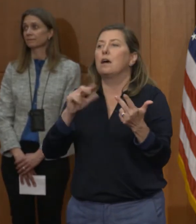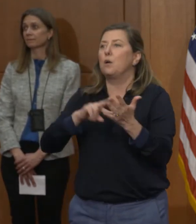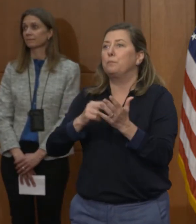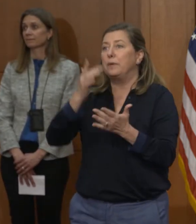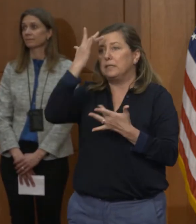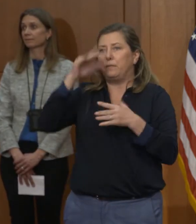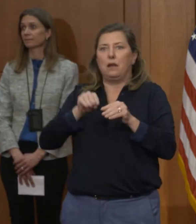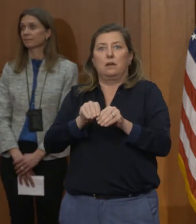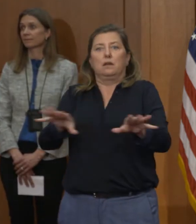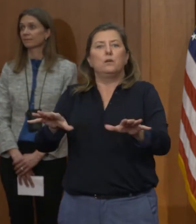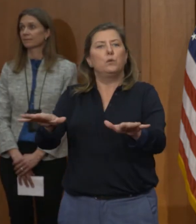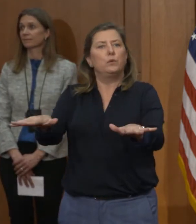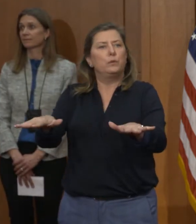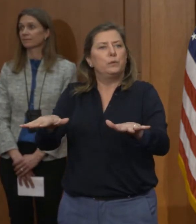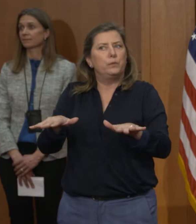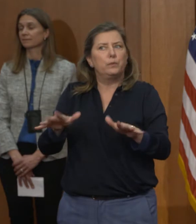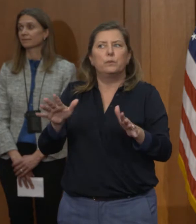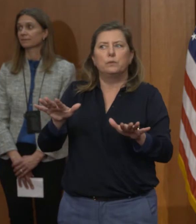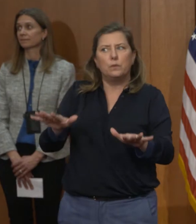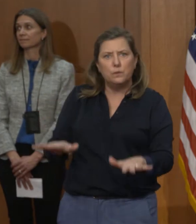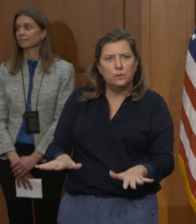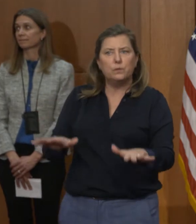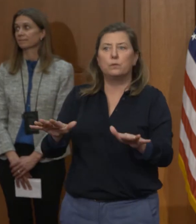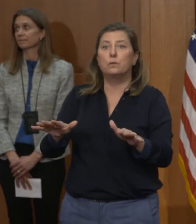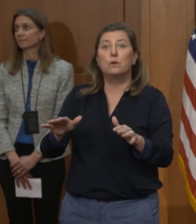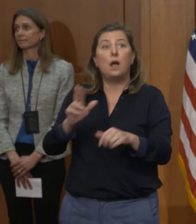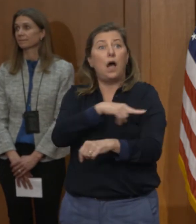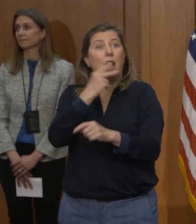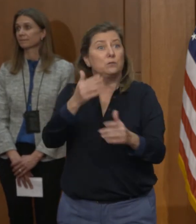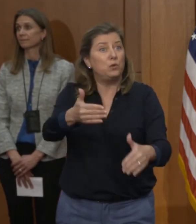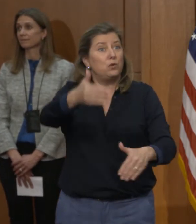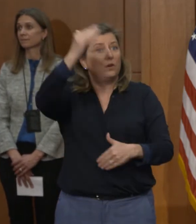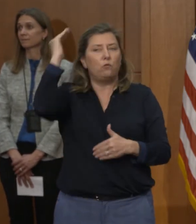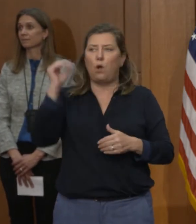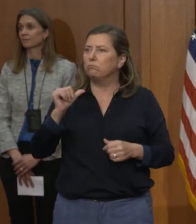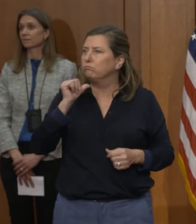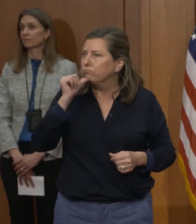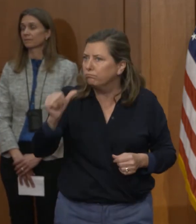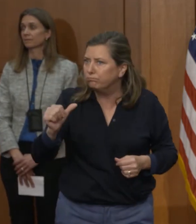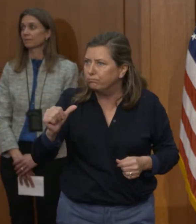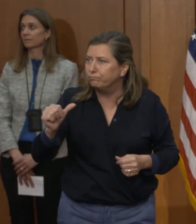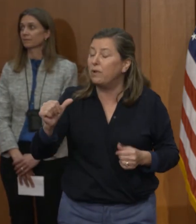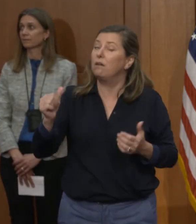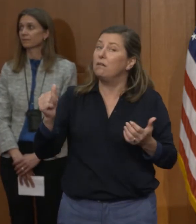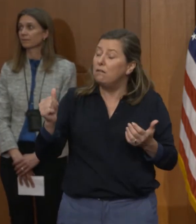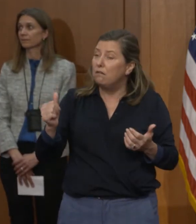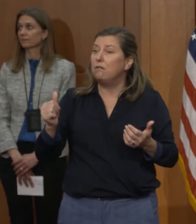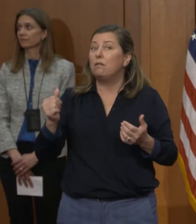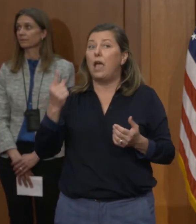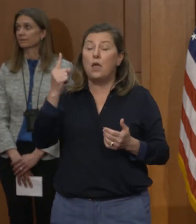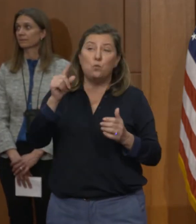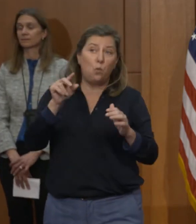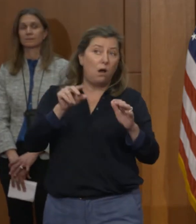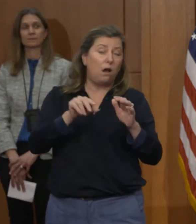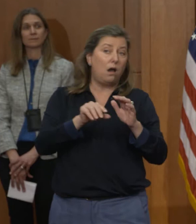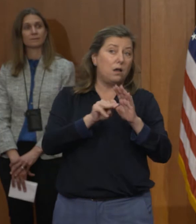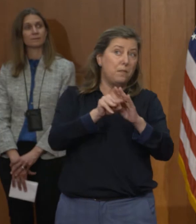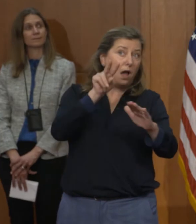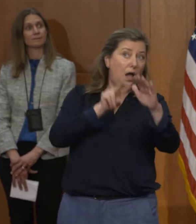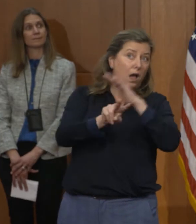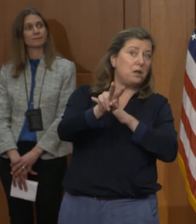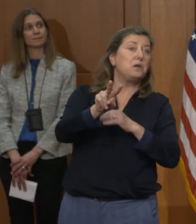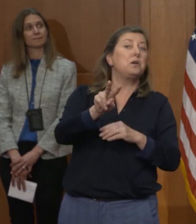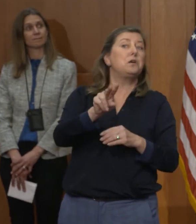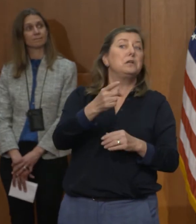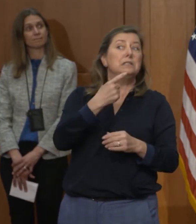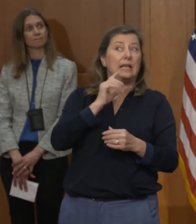Our hospitals have not been overwhelmed, and according to at least one model, we may have seen our case count